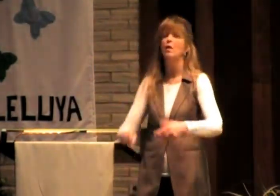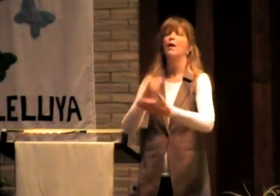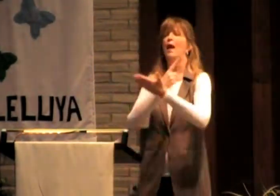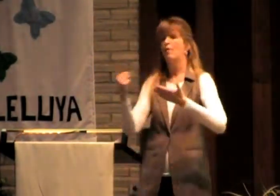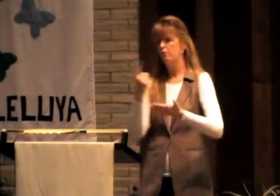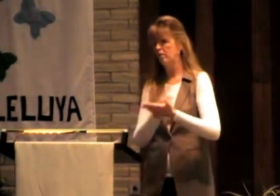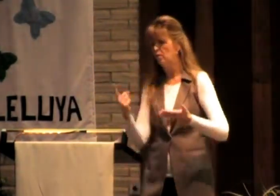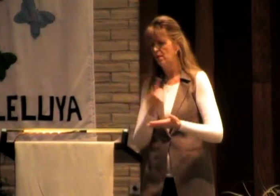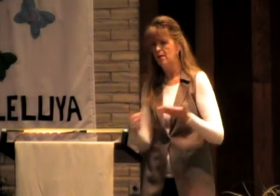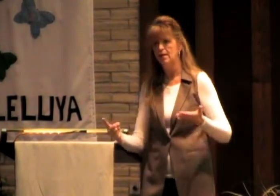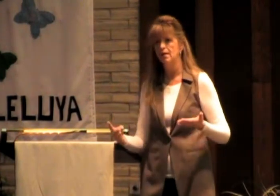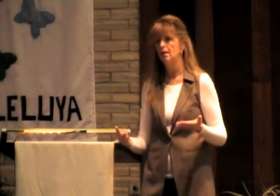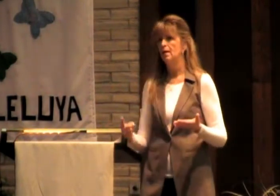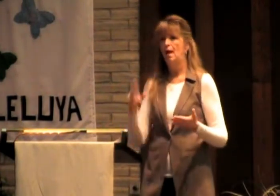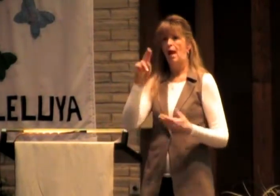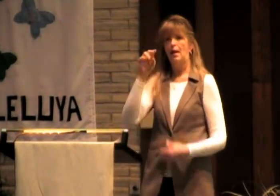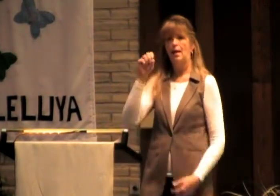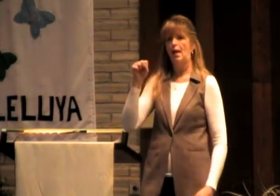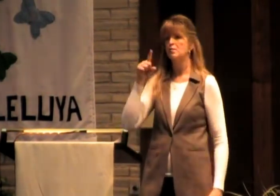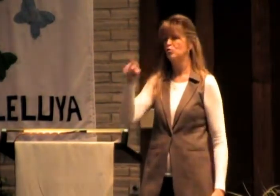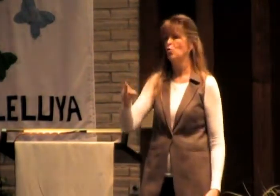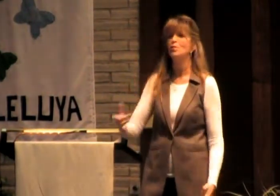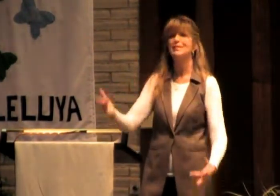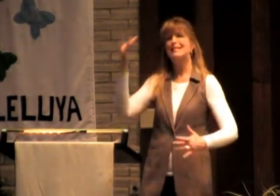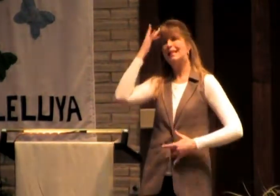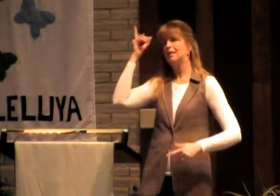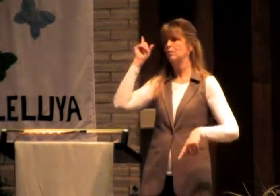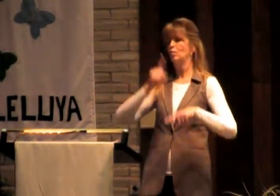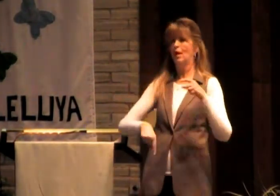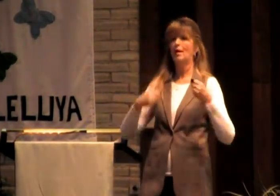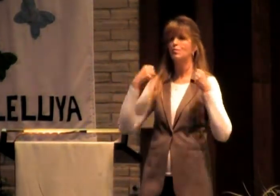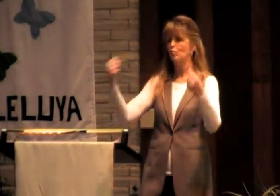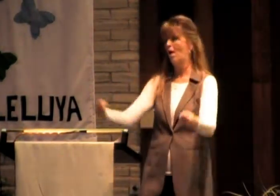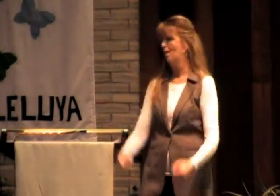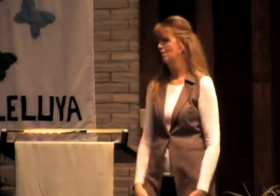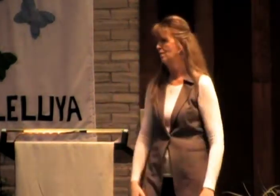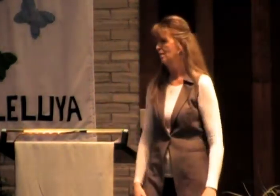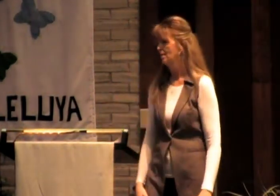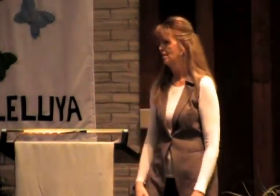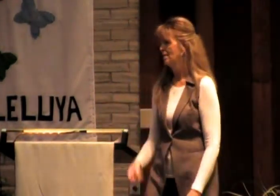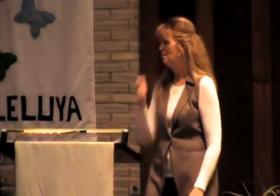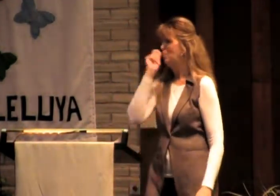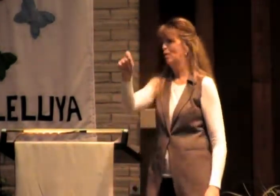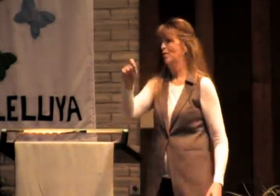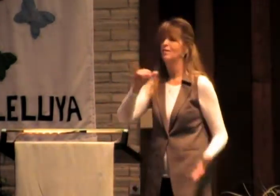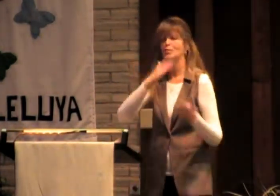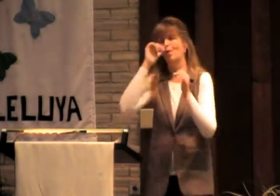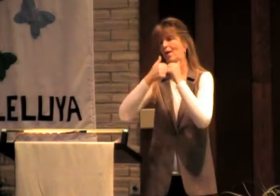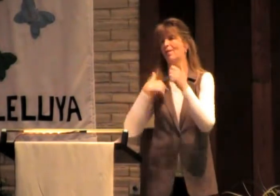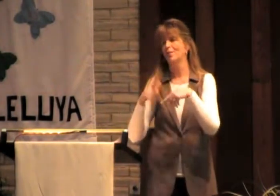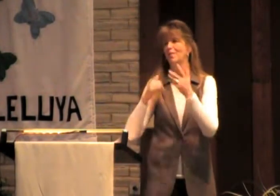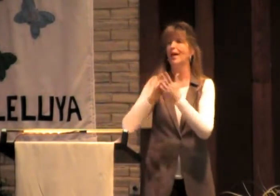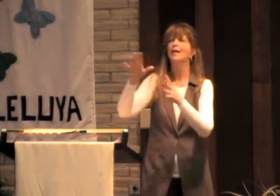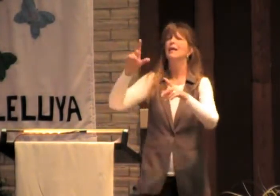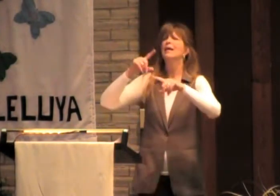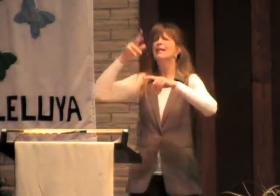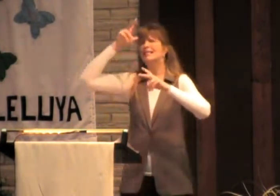to be here every single week. Unless you're sick and you can't drive.